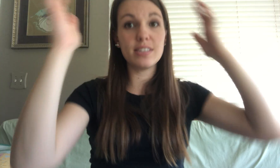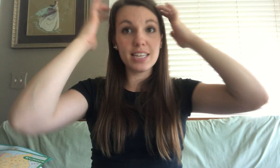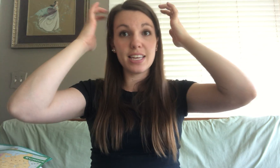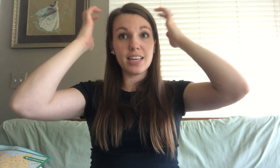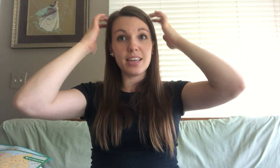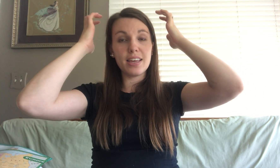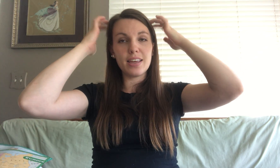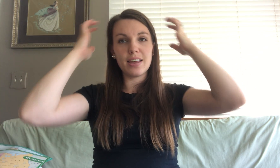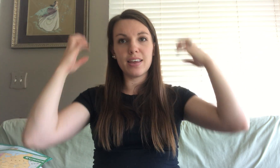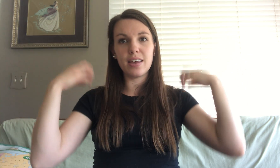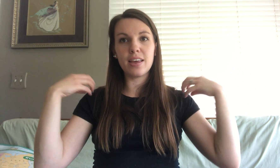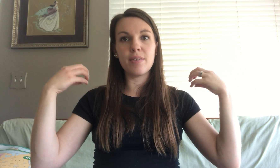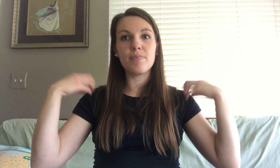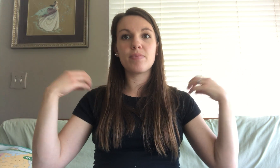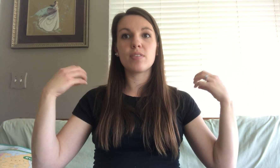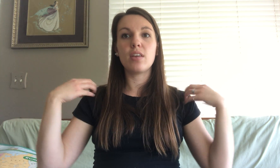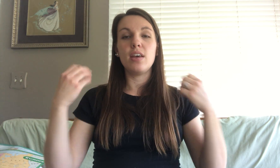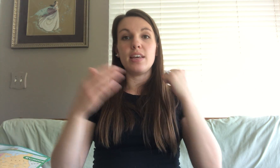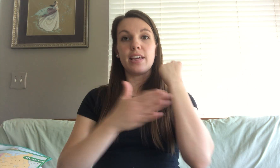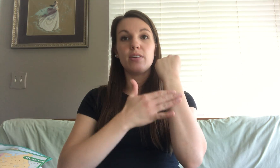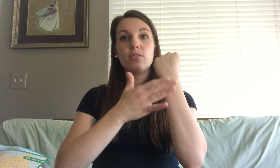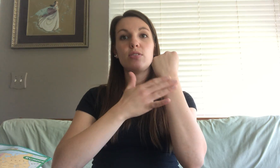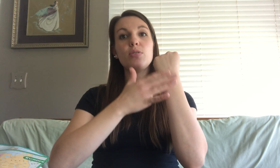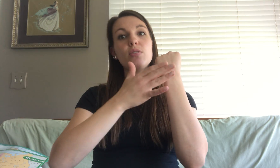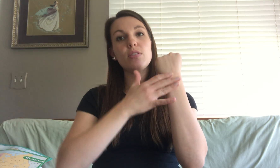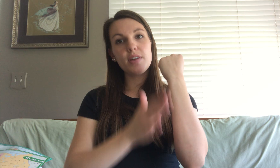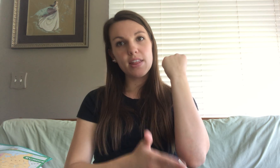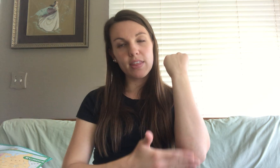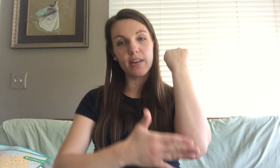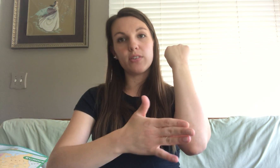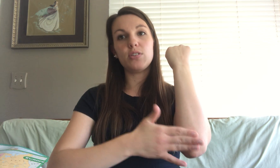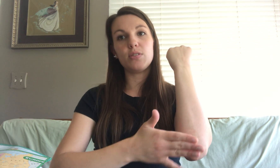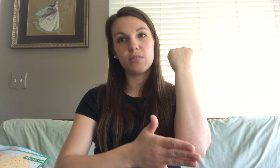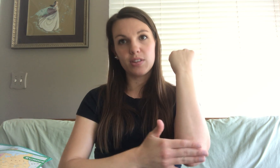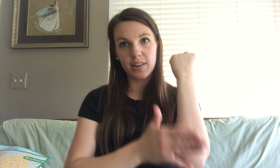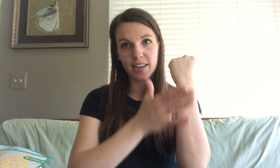sea. Here two three there two three.